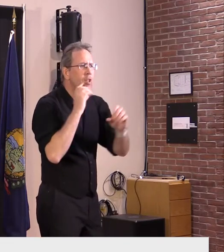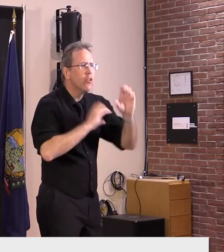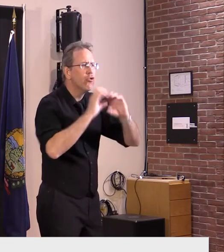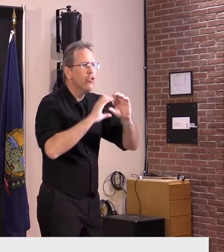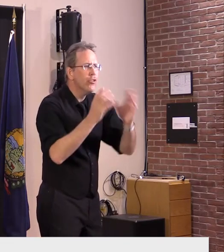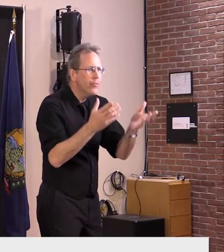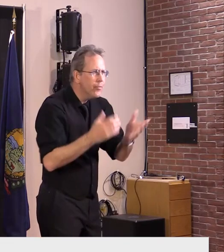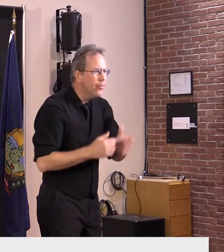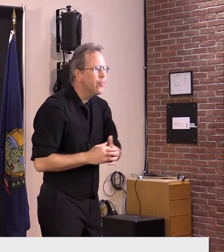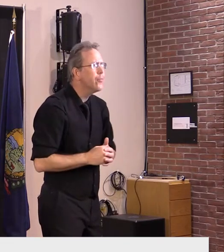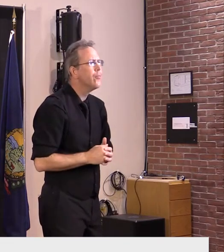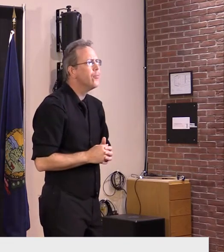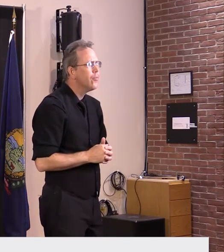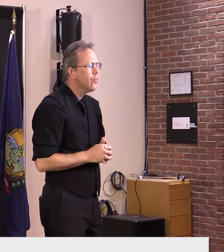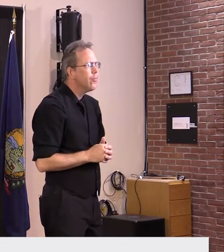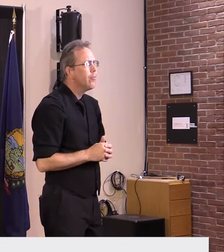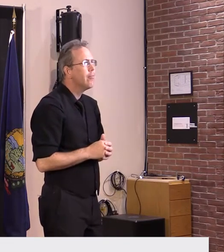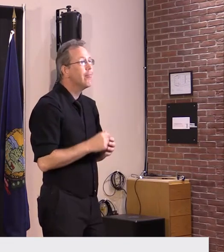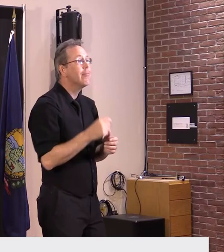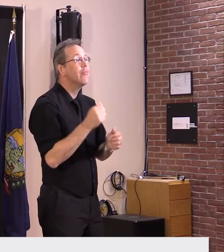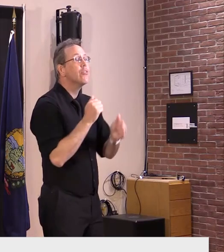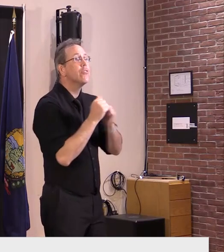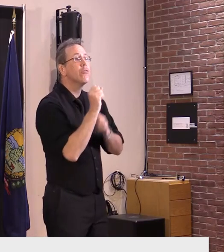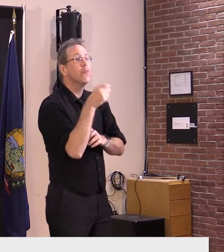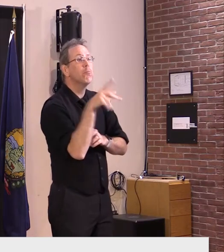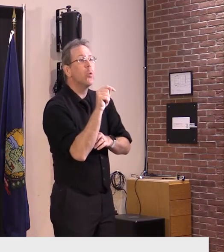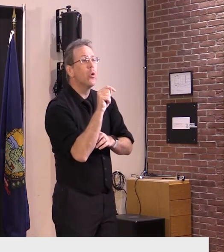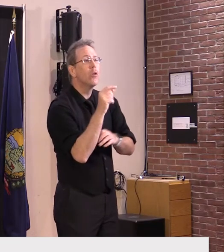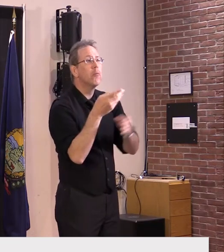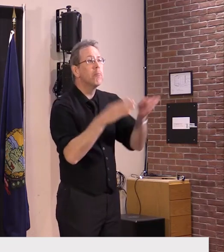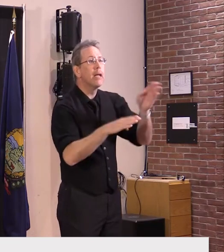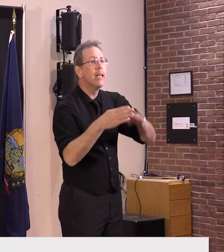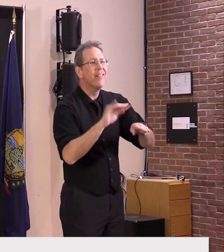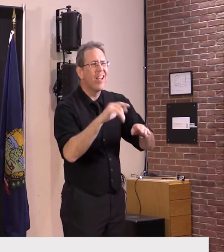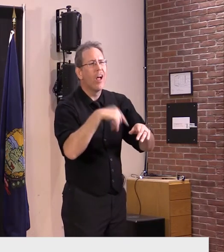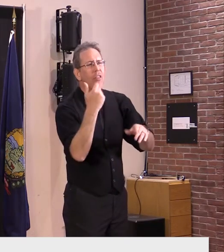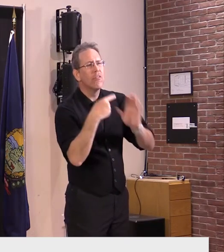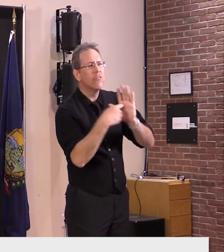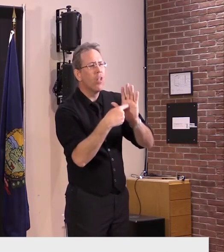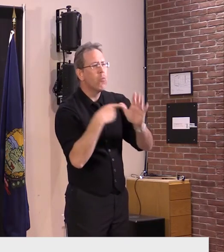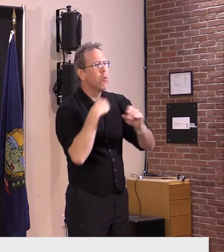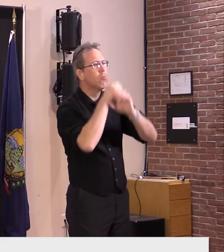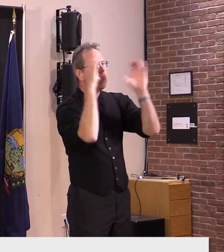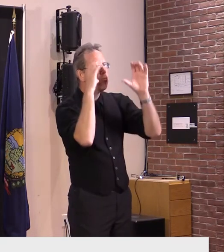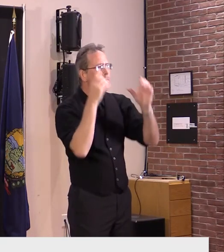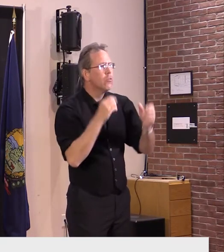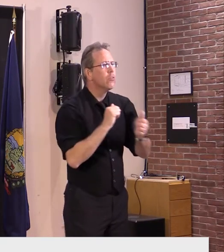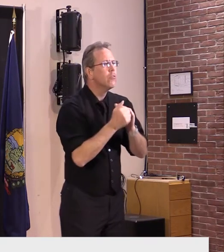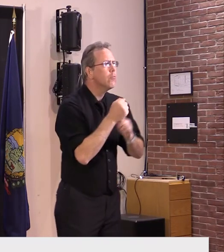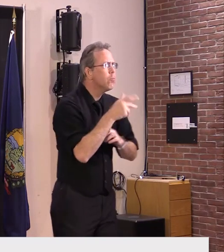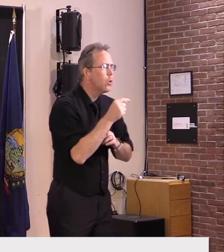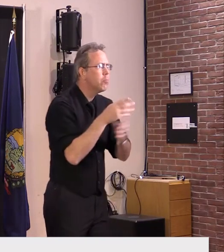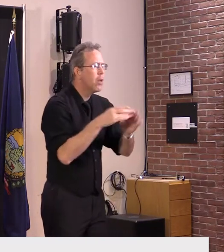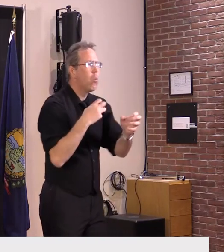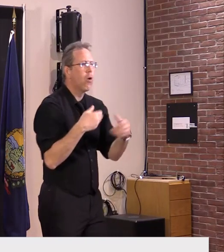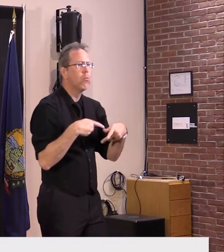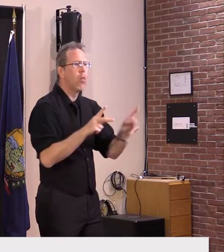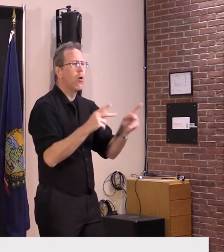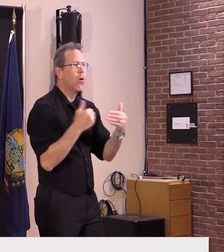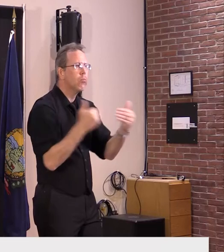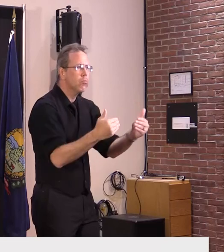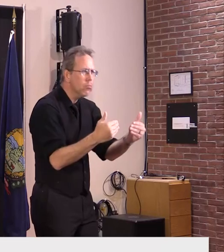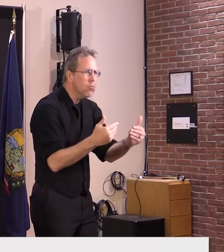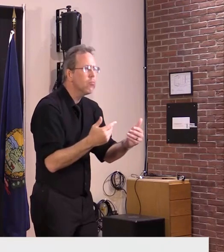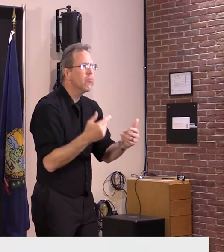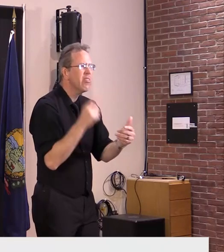the sports betting wasn't taken up. That was another issue that I thought would be